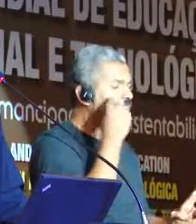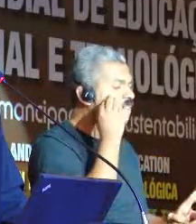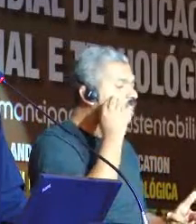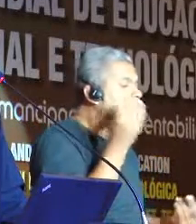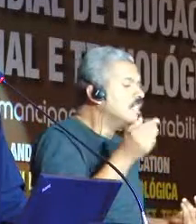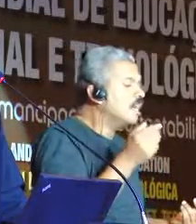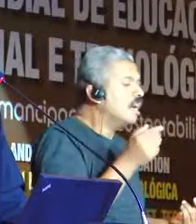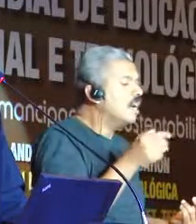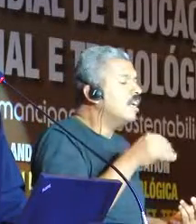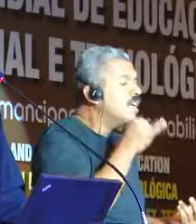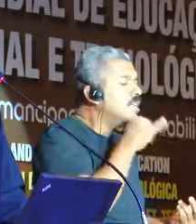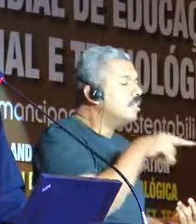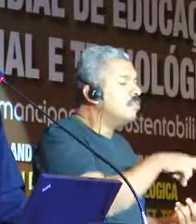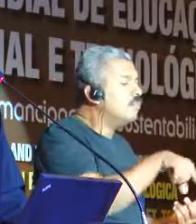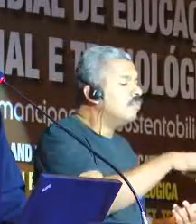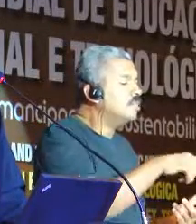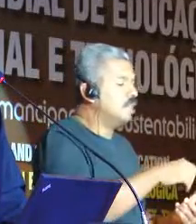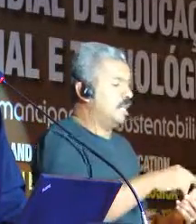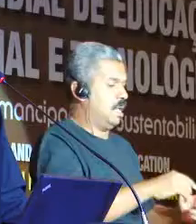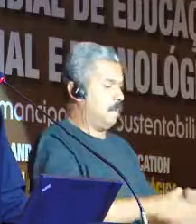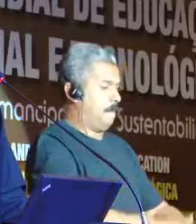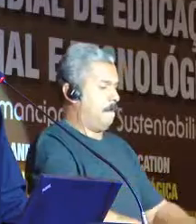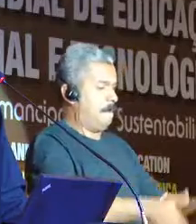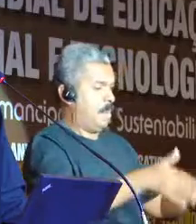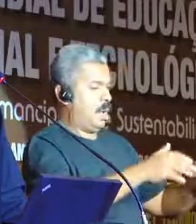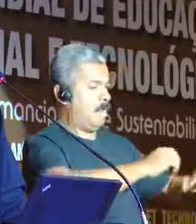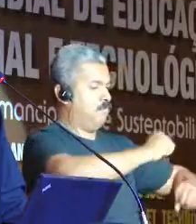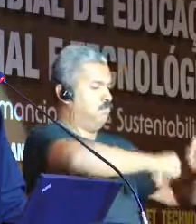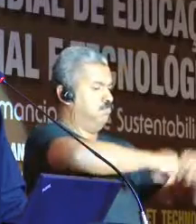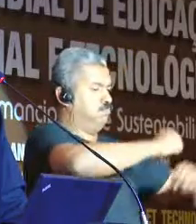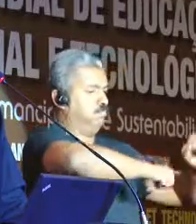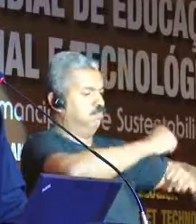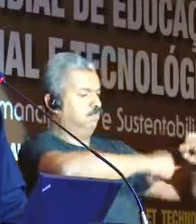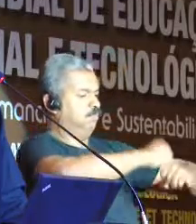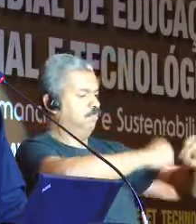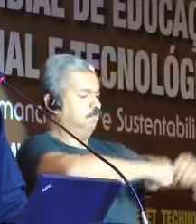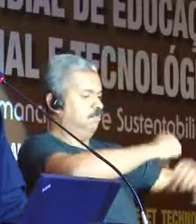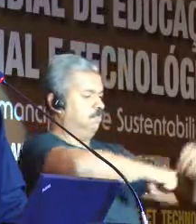And the union said, Mr. Ford, how many of